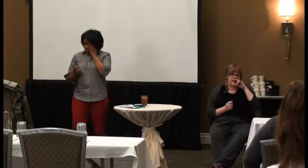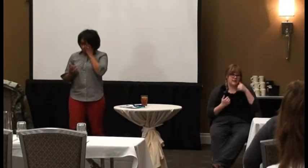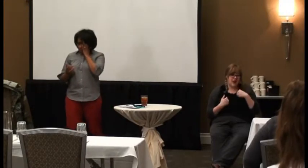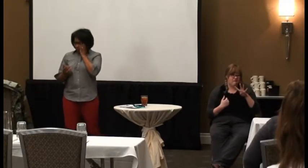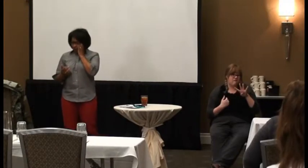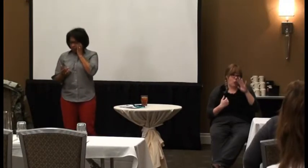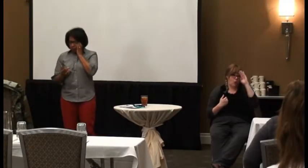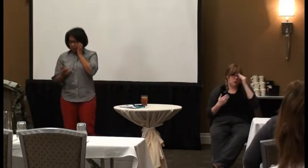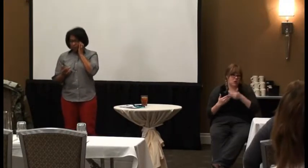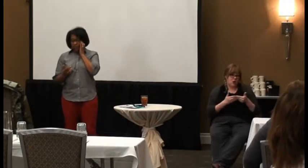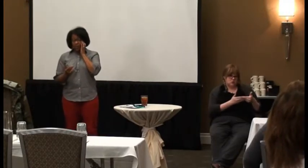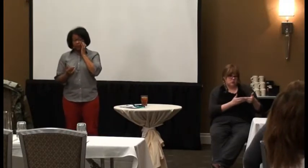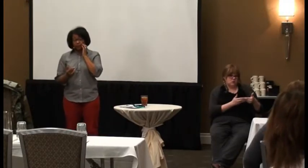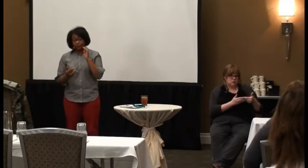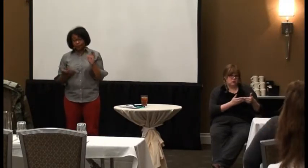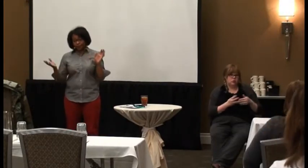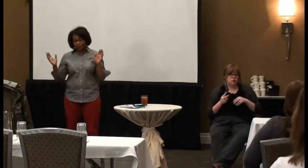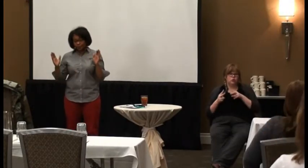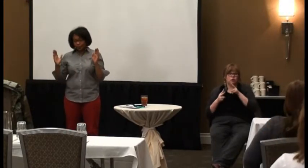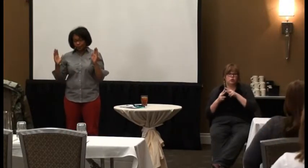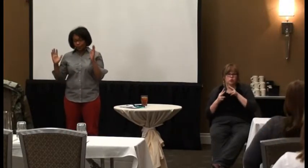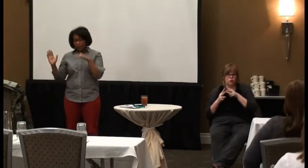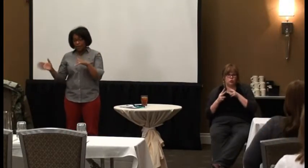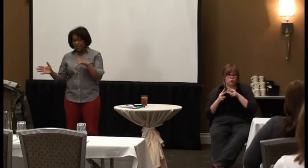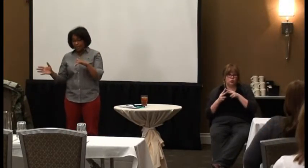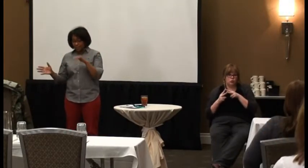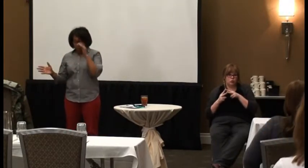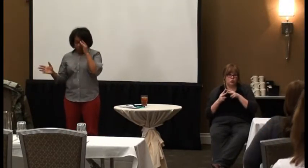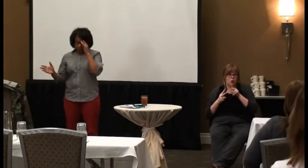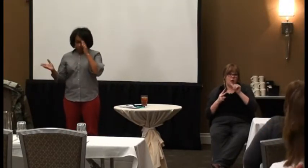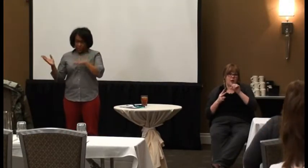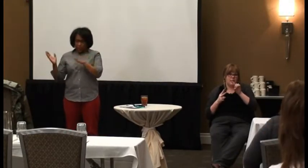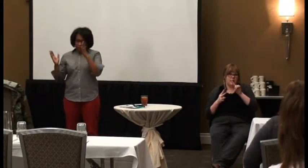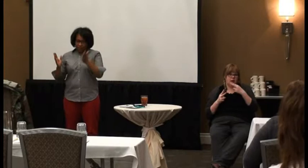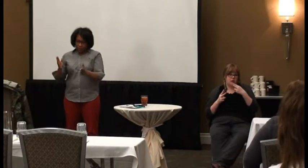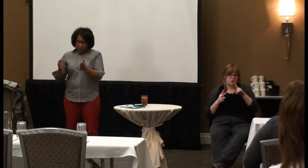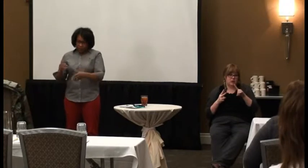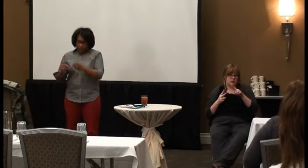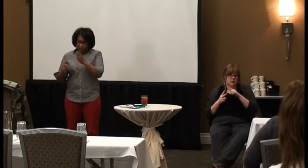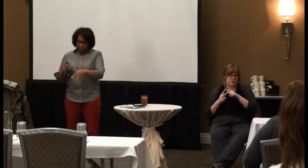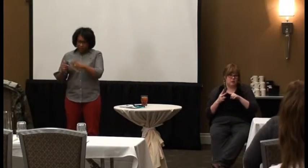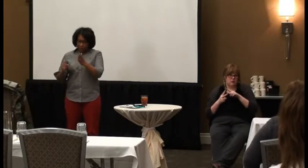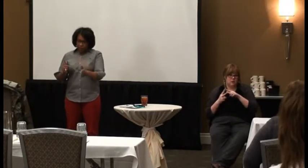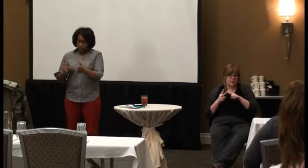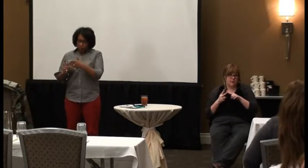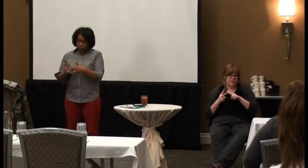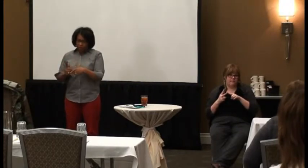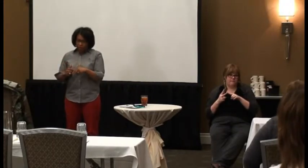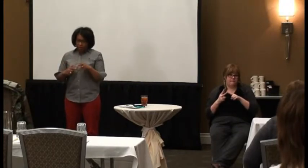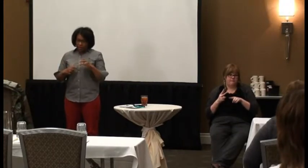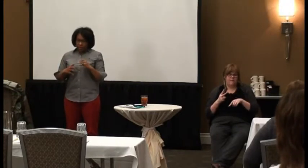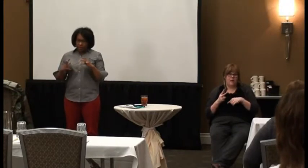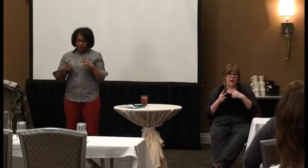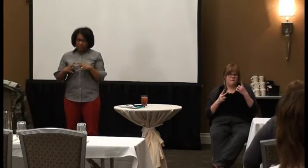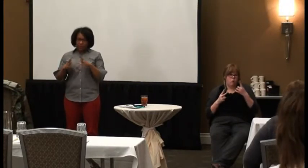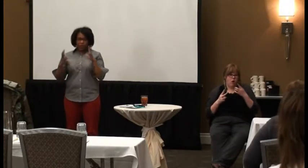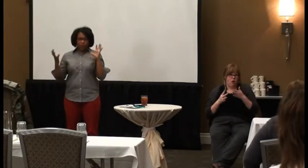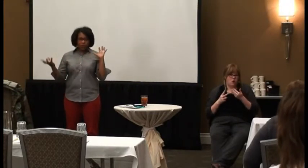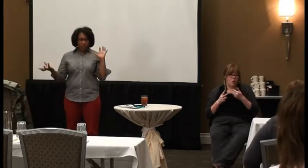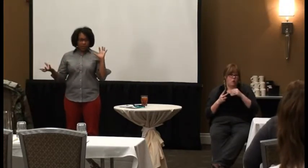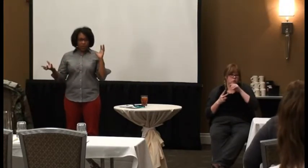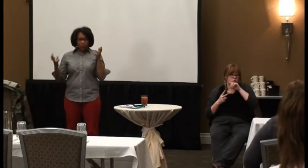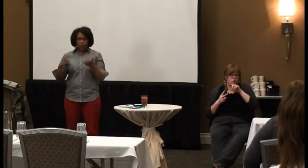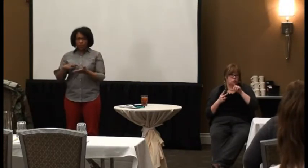and 2 of them are ADHD. But the one that is almost 20 is